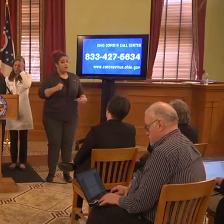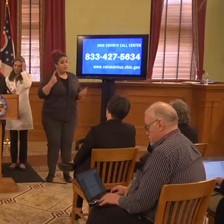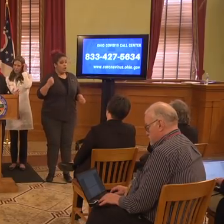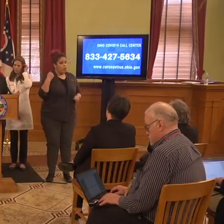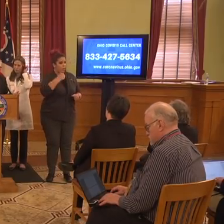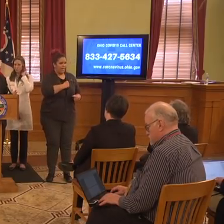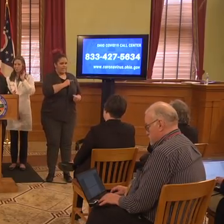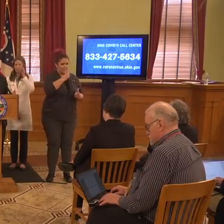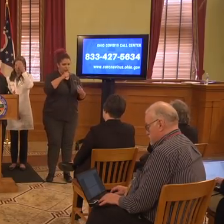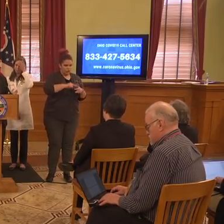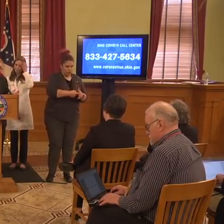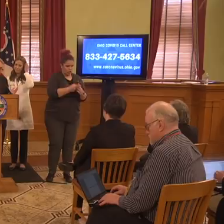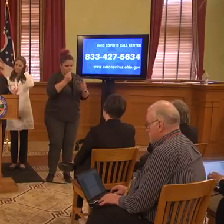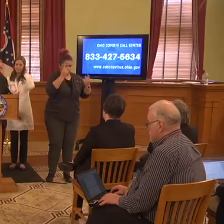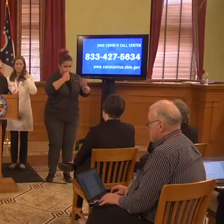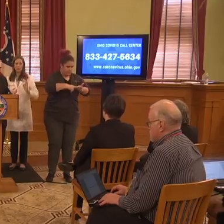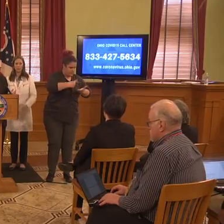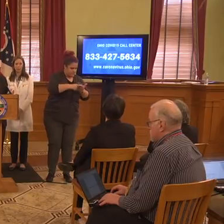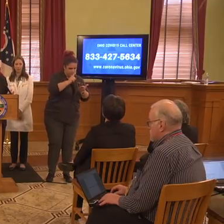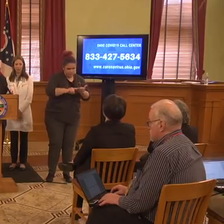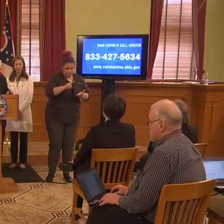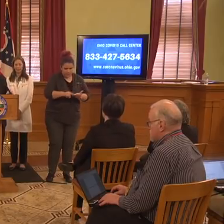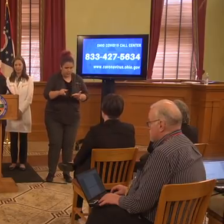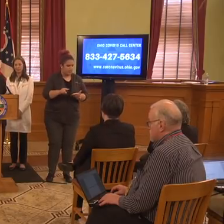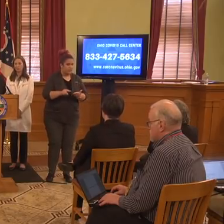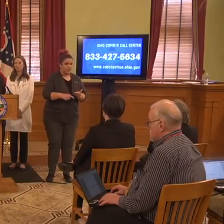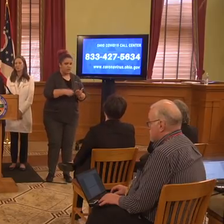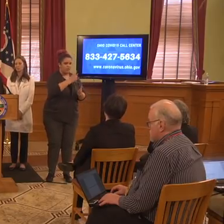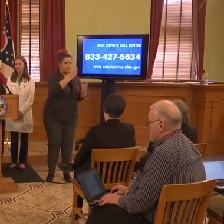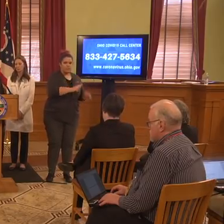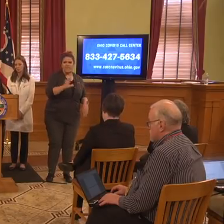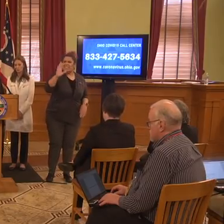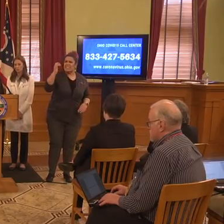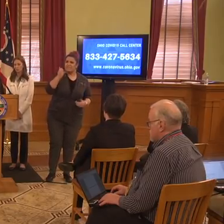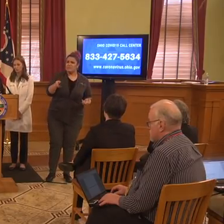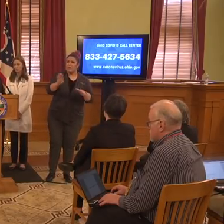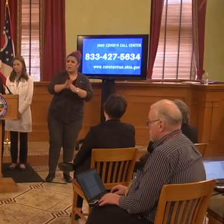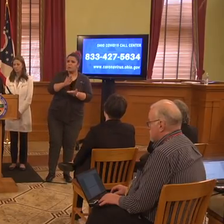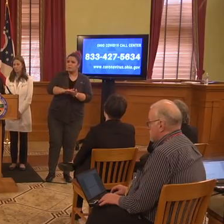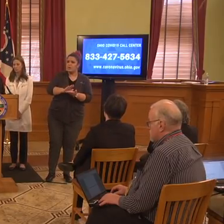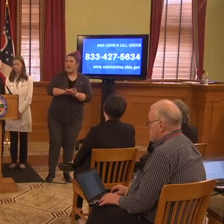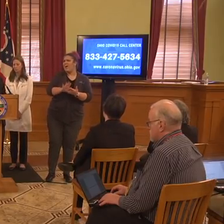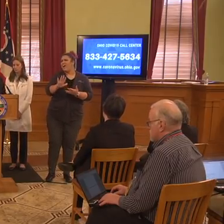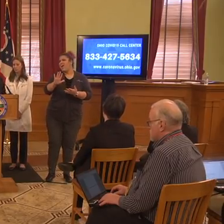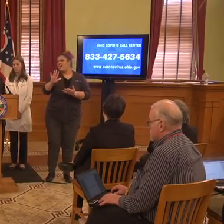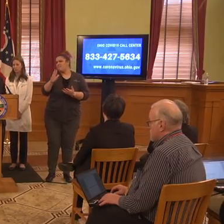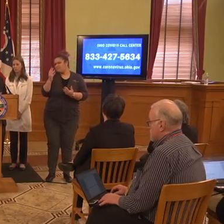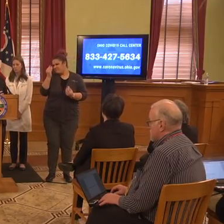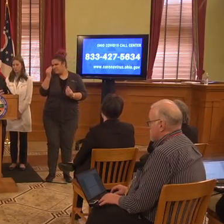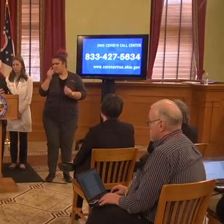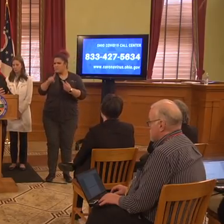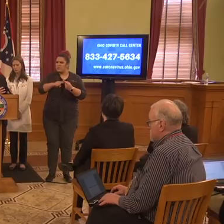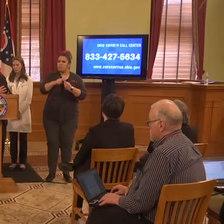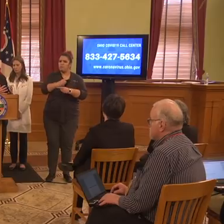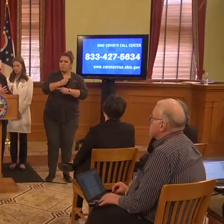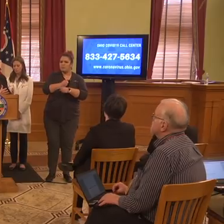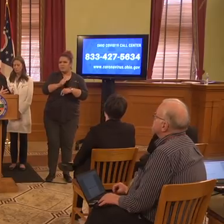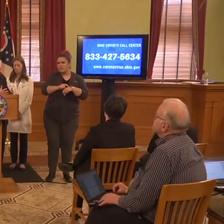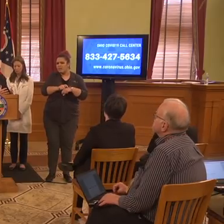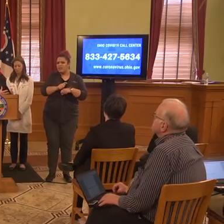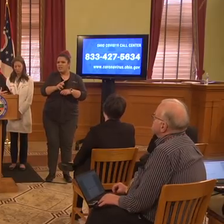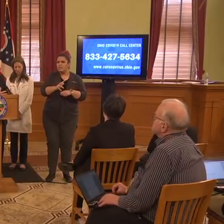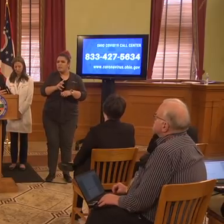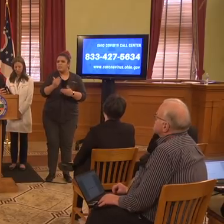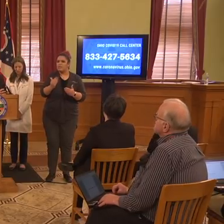we're going to close the school sometime. Okay, well, if we're going to close the school sometime, let's just close them at the appropriate time. Let's do it in as